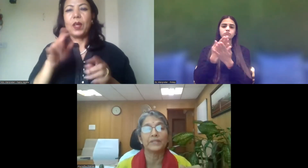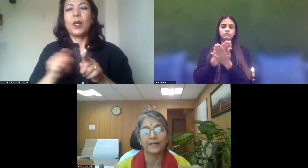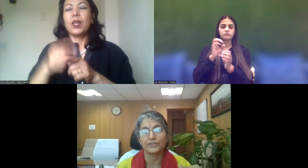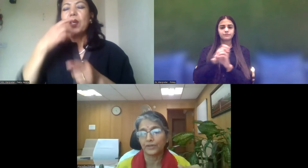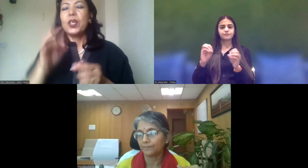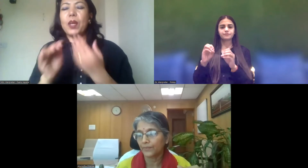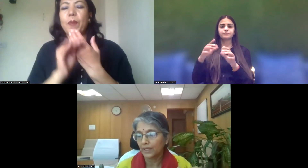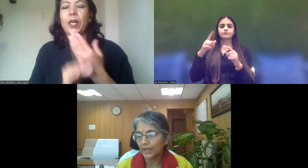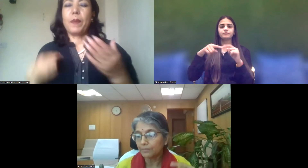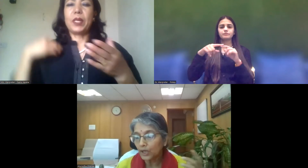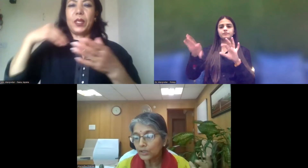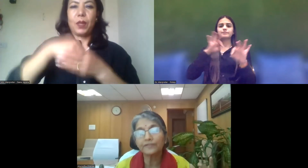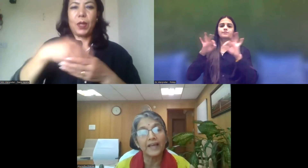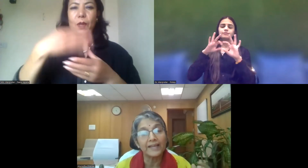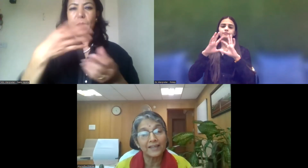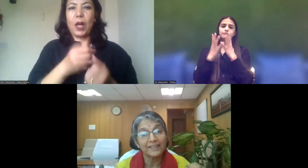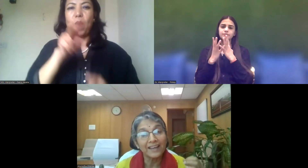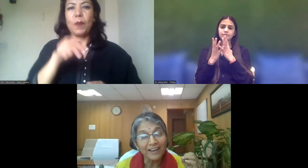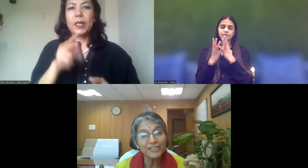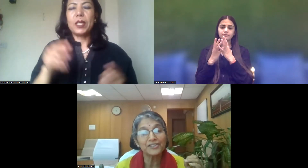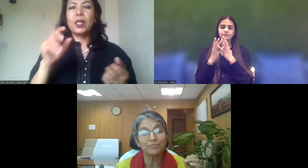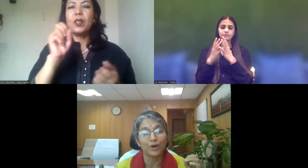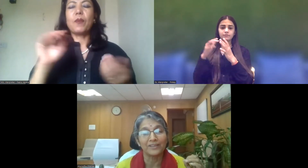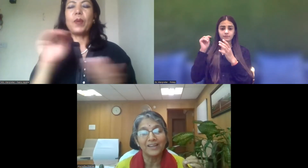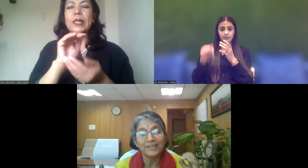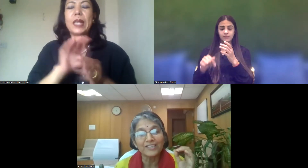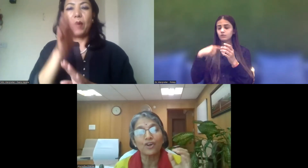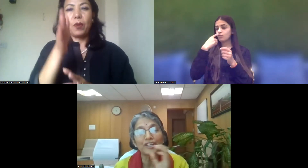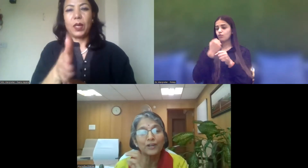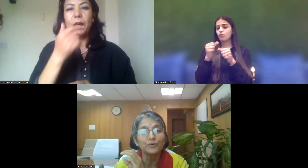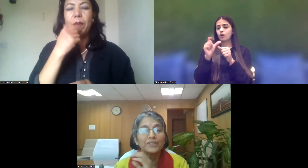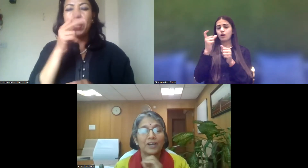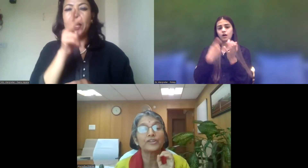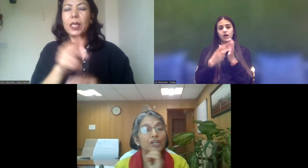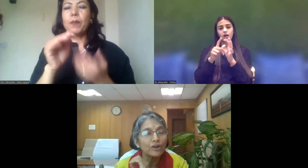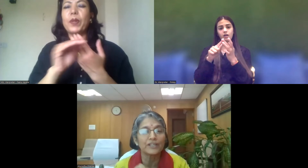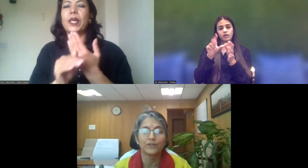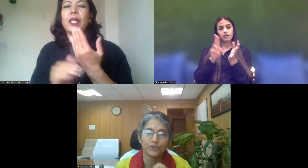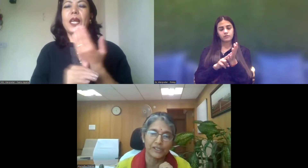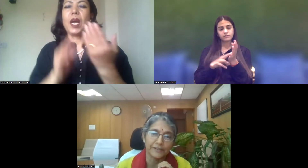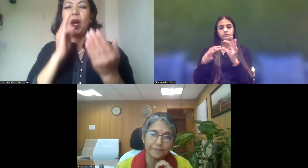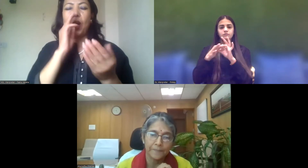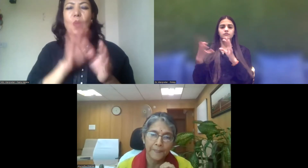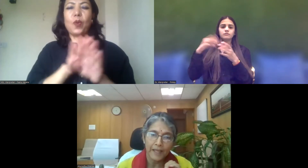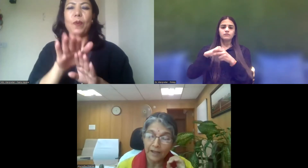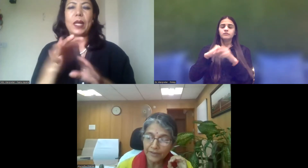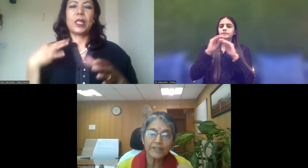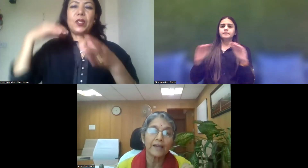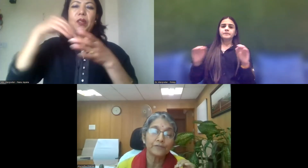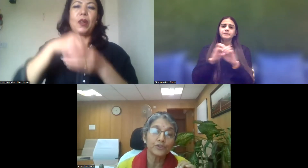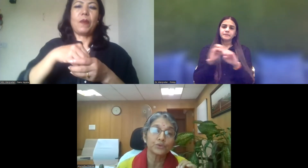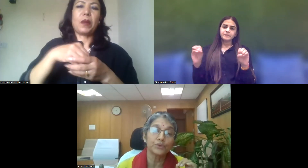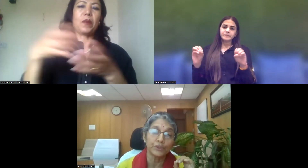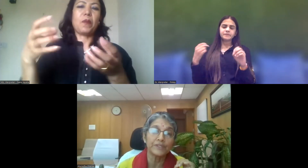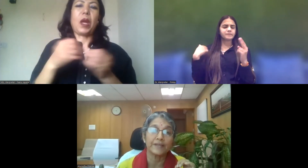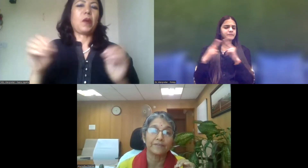system in the country. And because of that, the guardianship model does not include or did not include children. I'm very